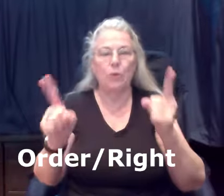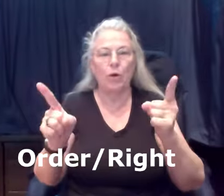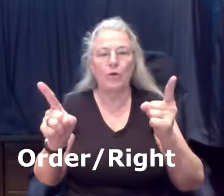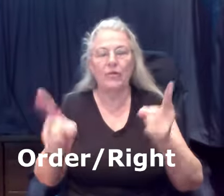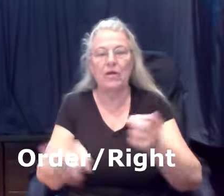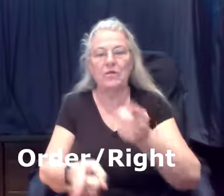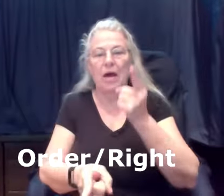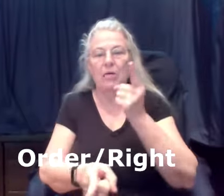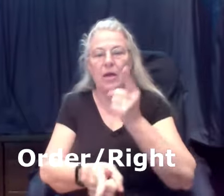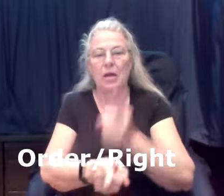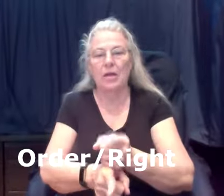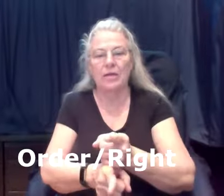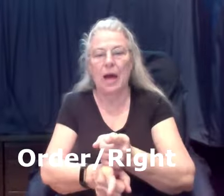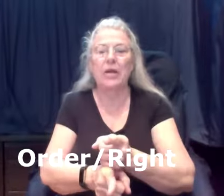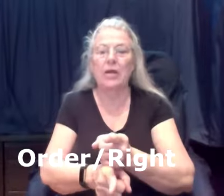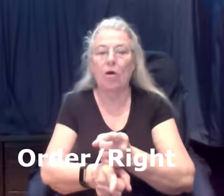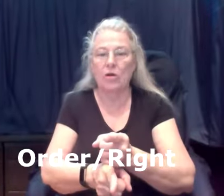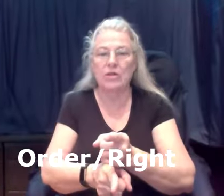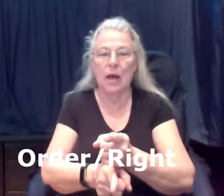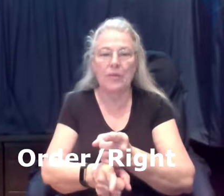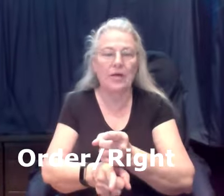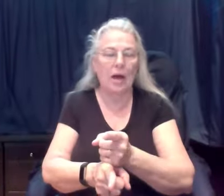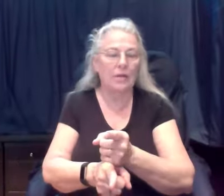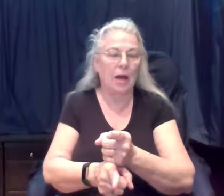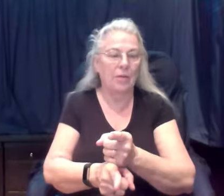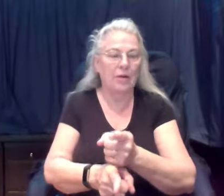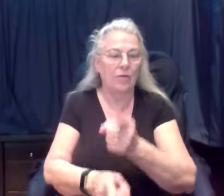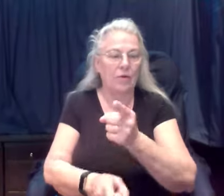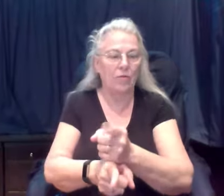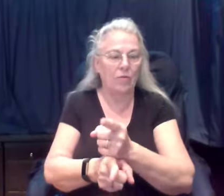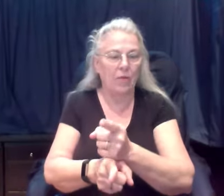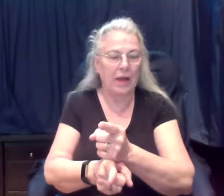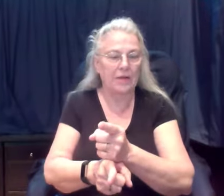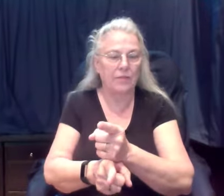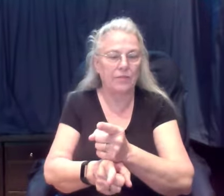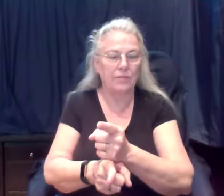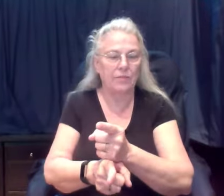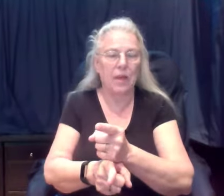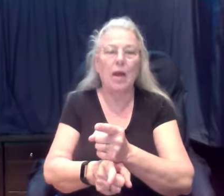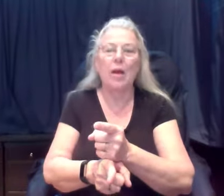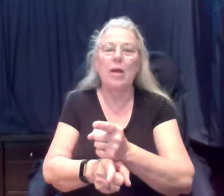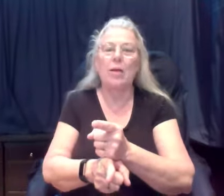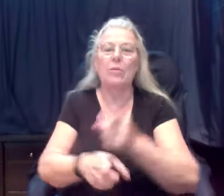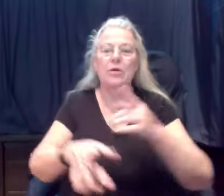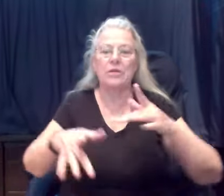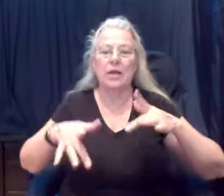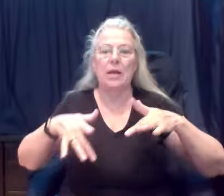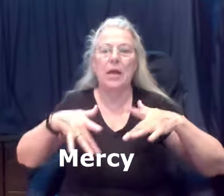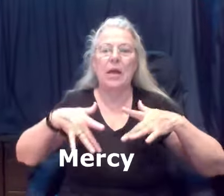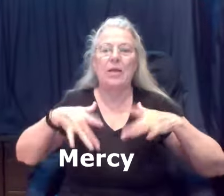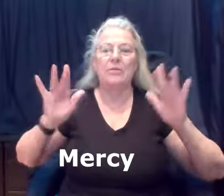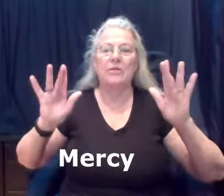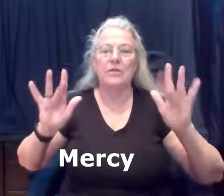pointer fingers out, dominant on top of the non-dominant. Write. Mercy. Center